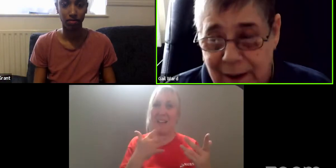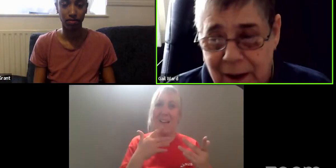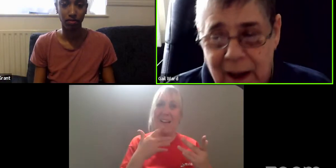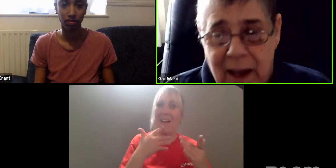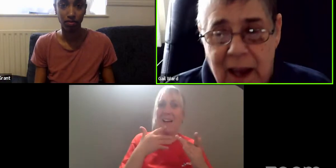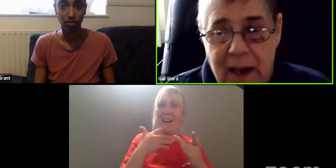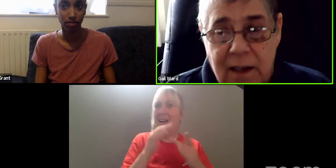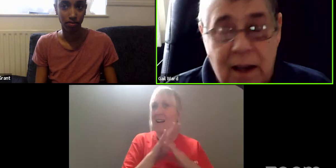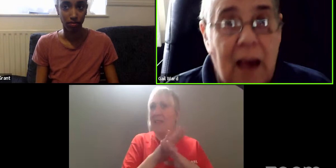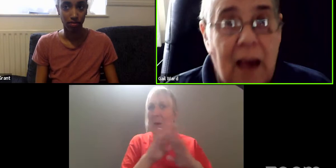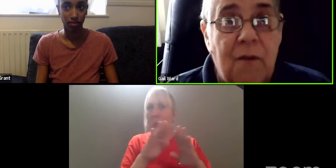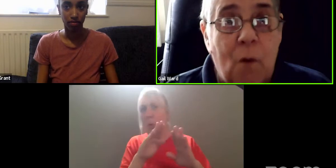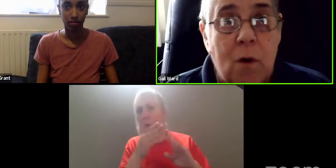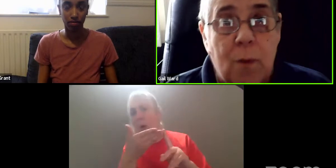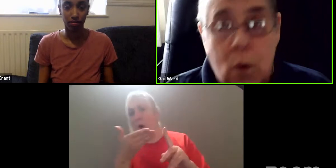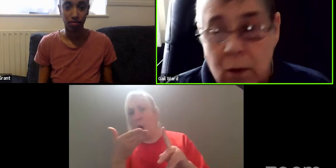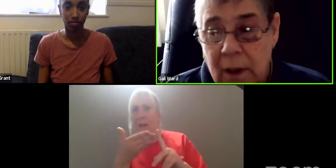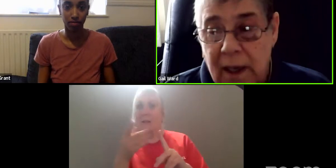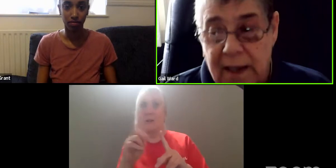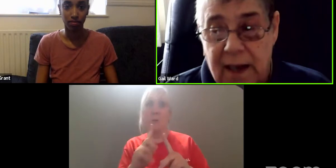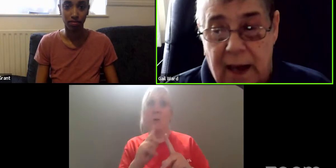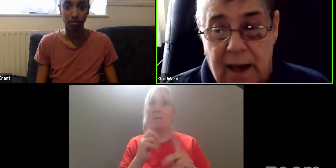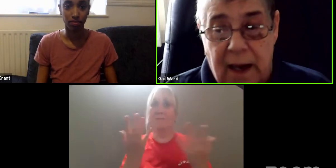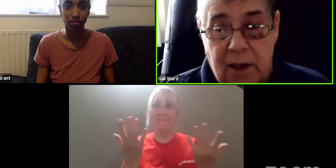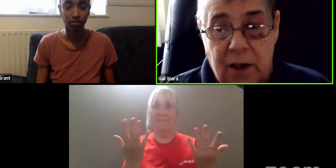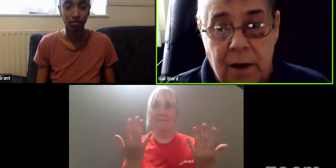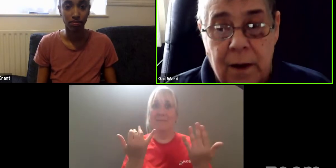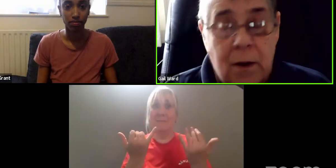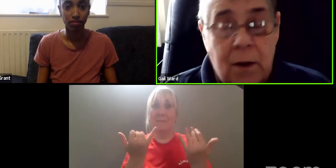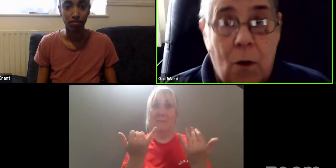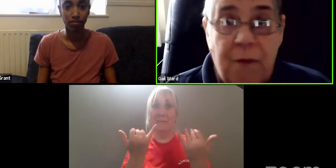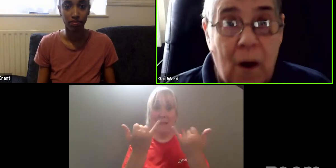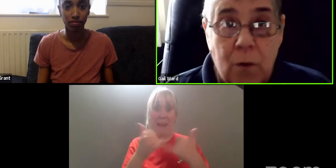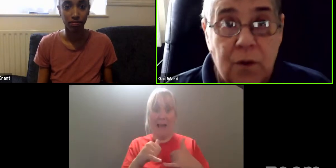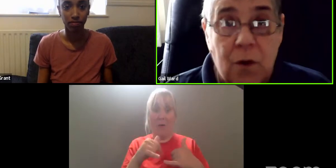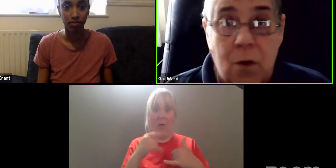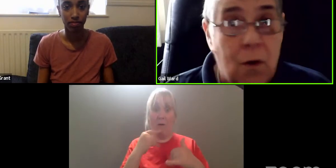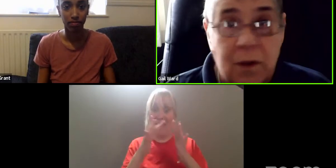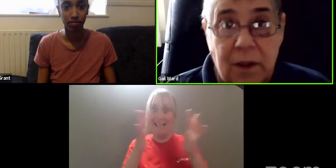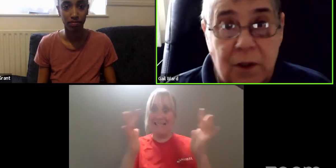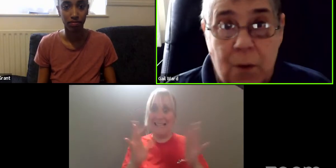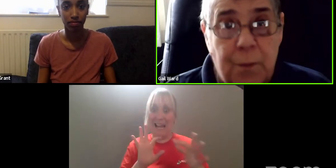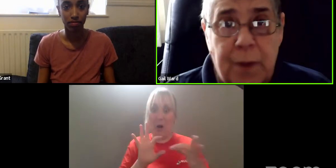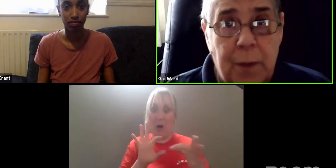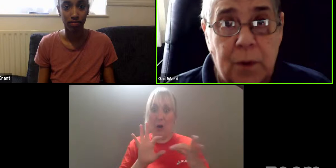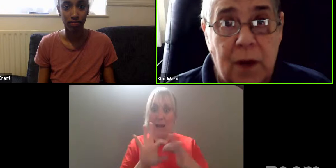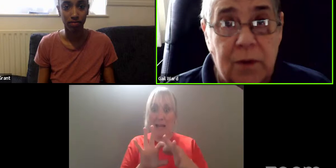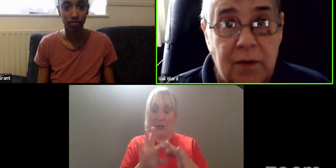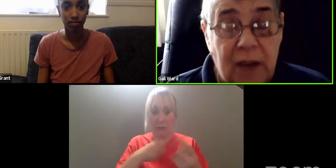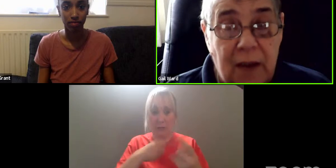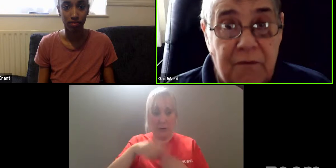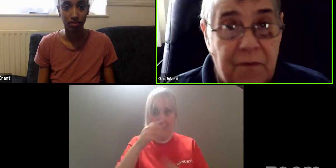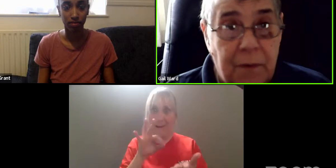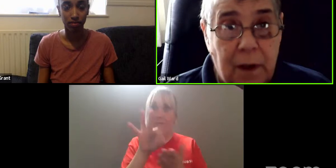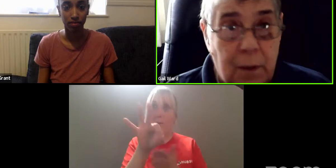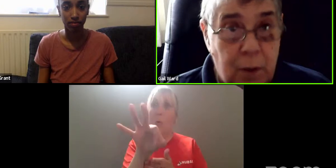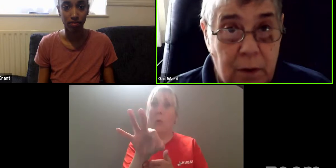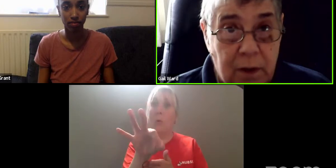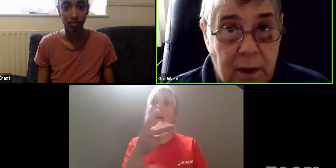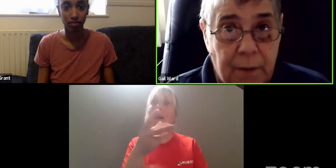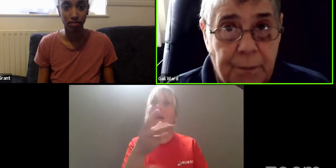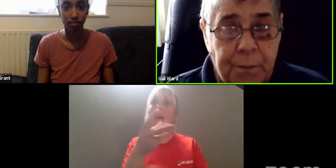compute is the lack of affordable internet connection or phones, or some people don't even have